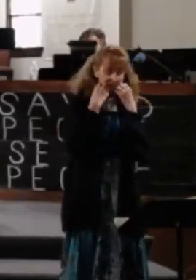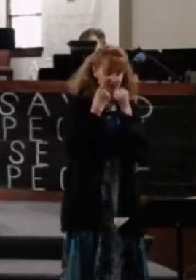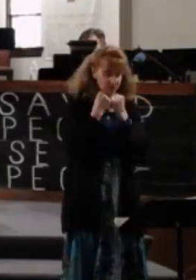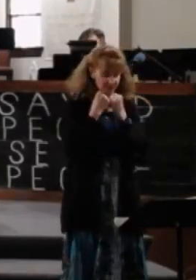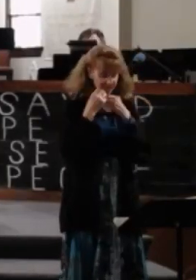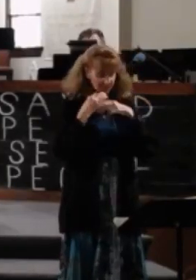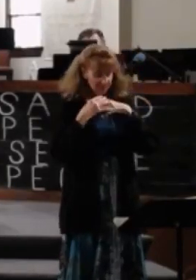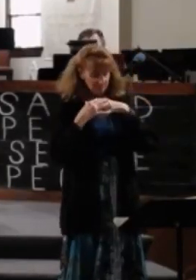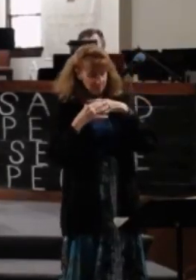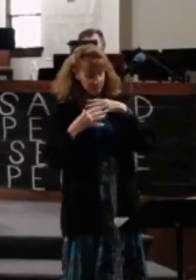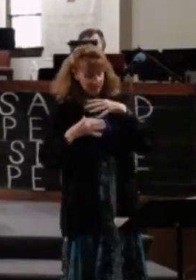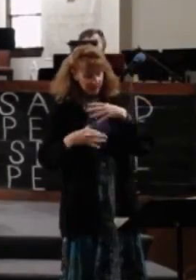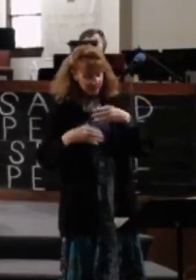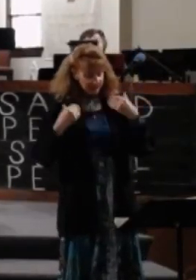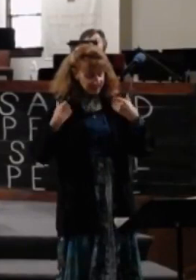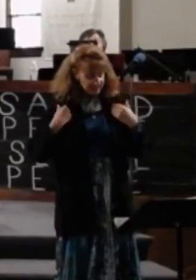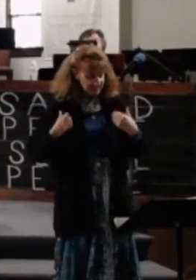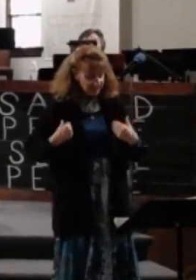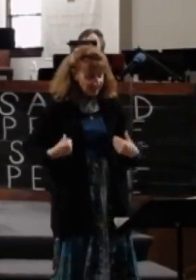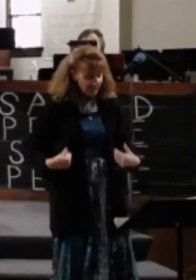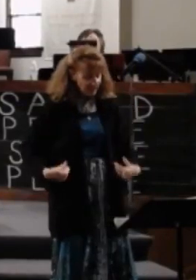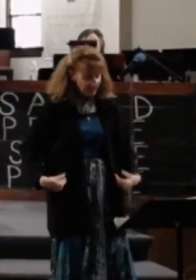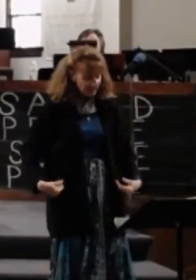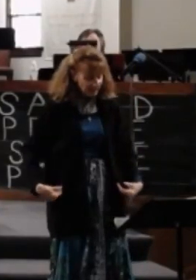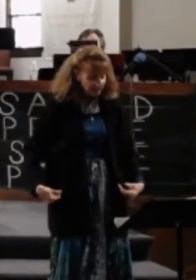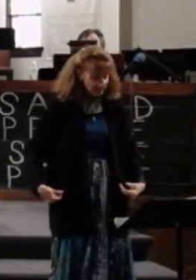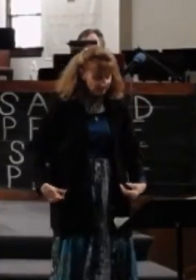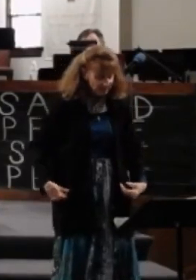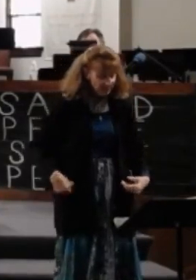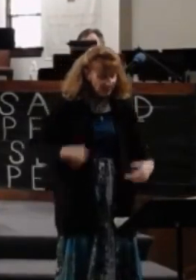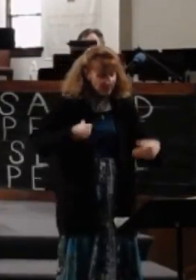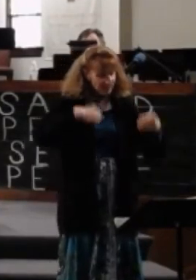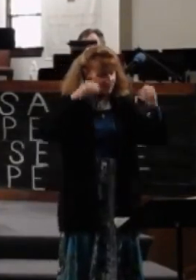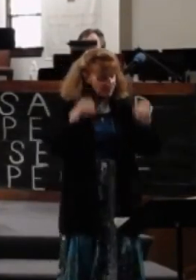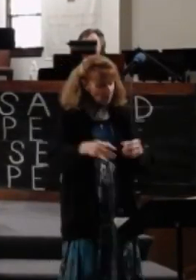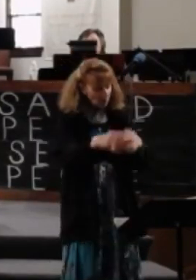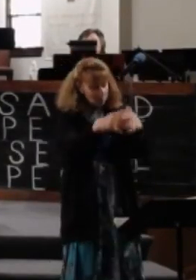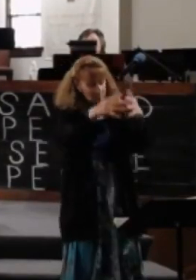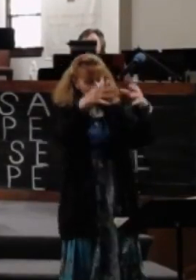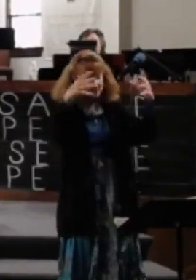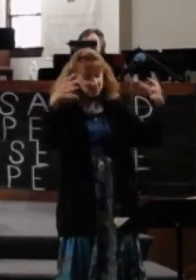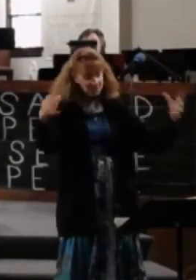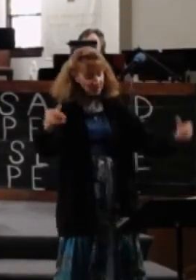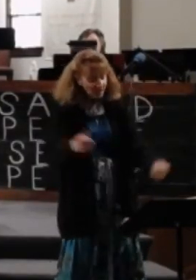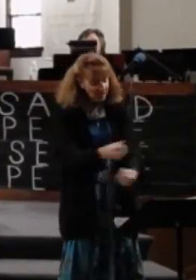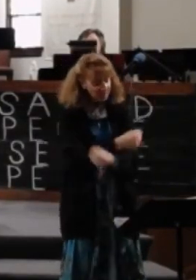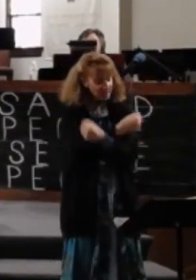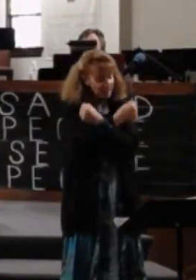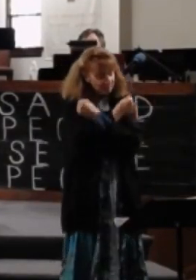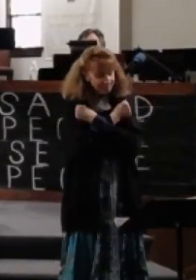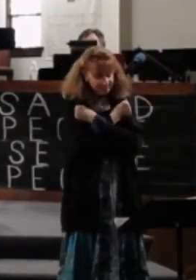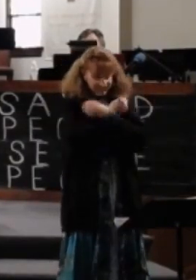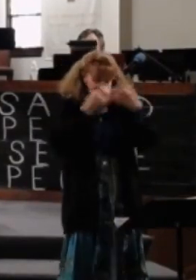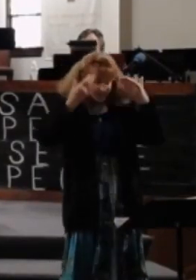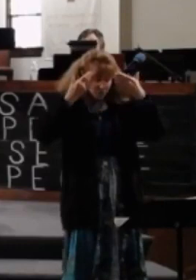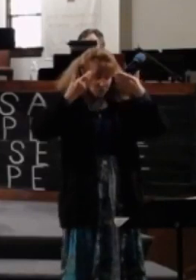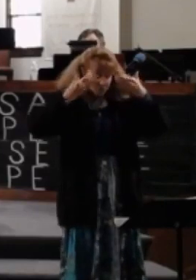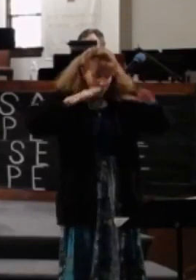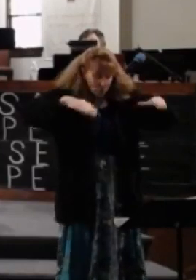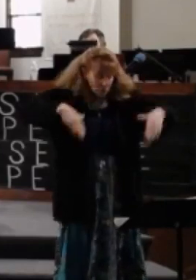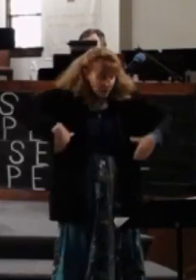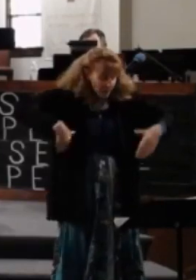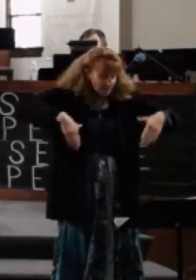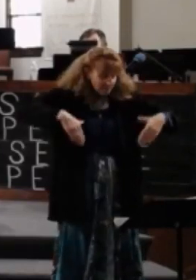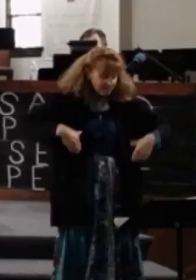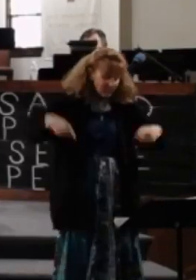precious bleeding side. There are depths of love that I cannot